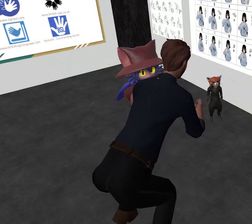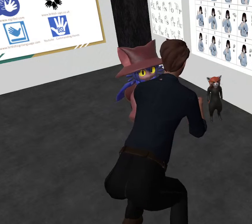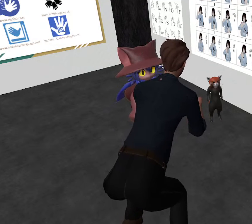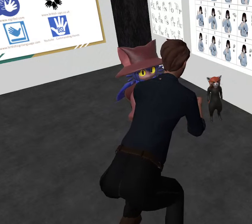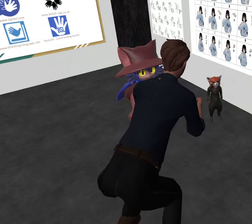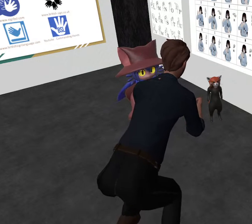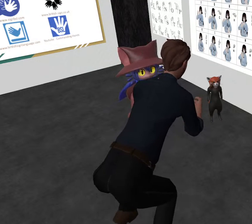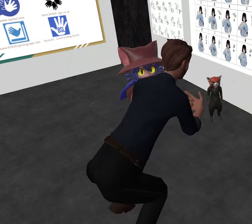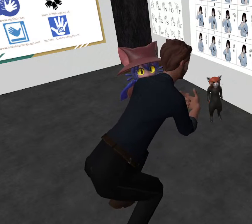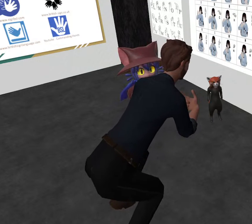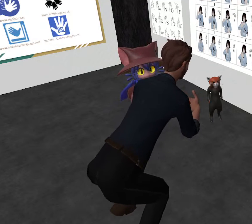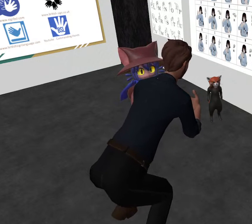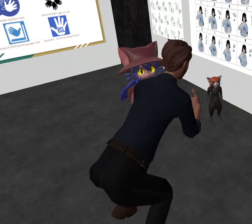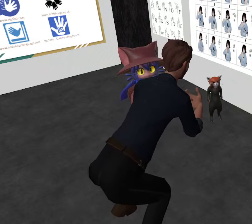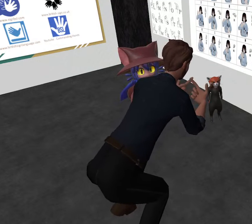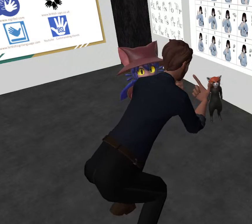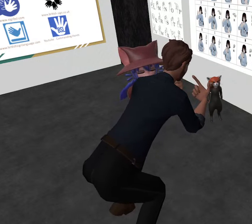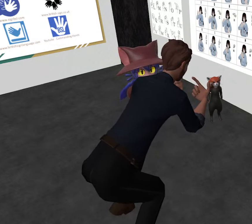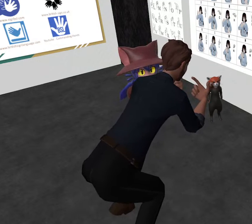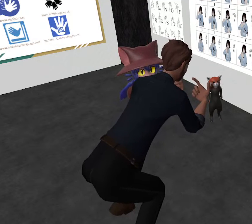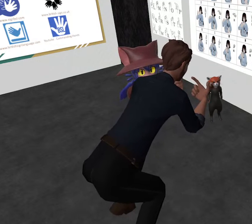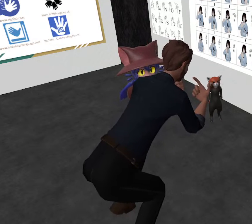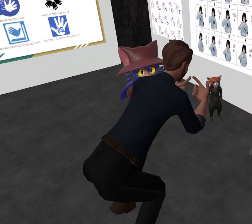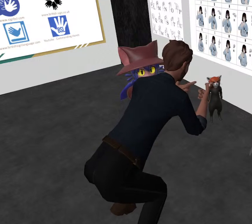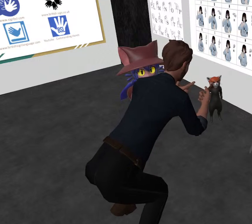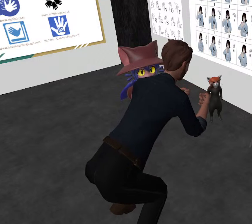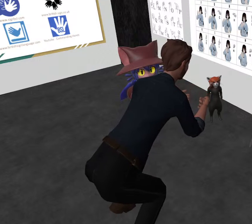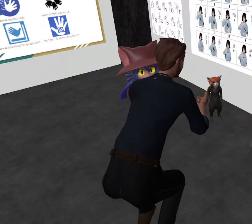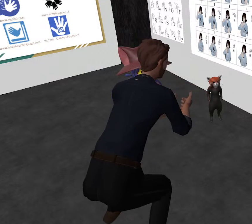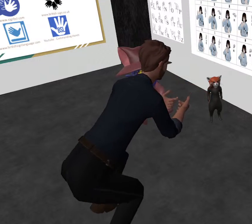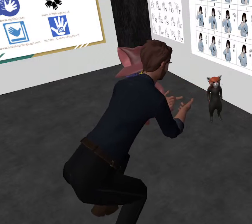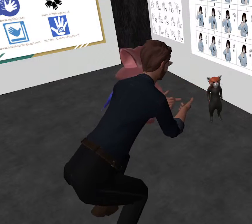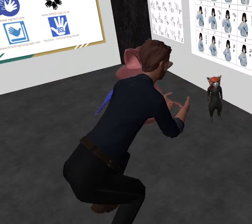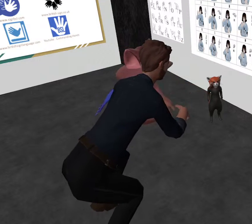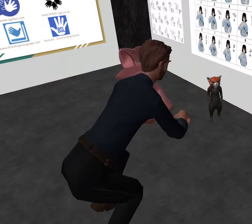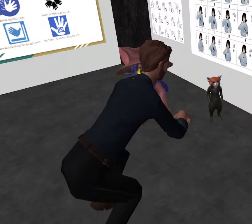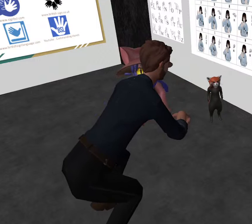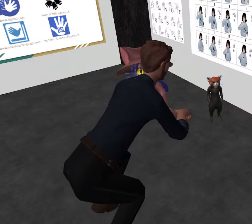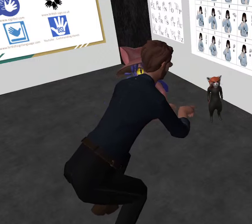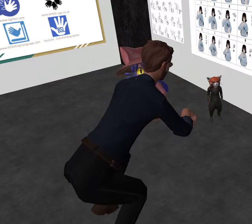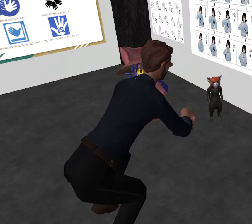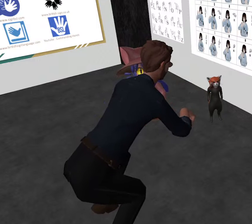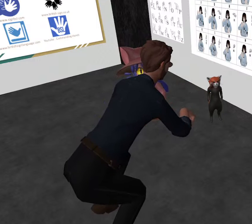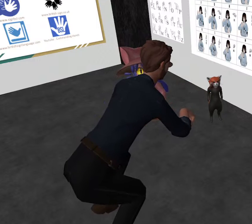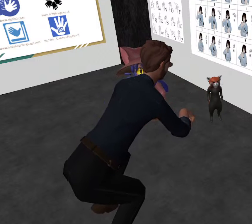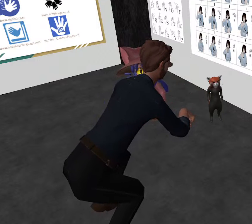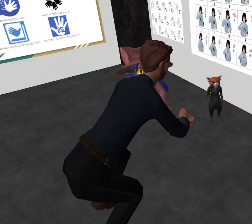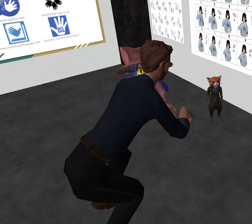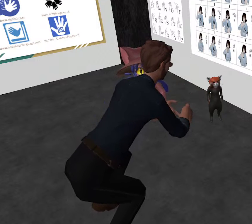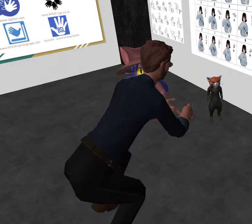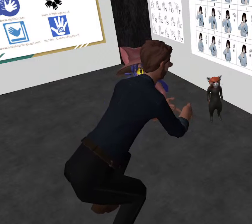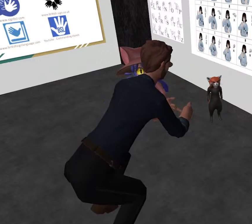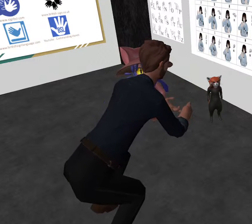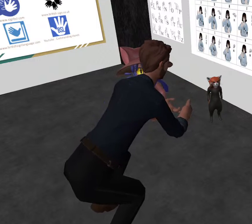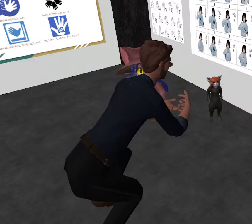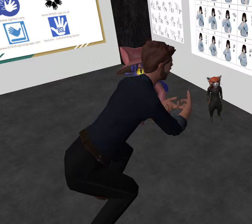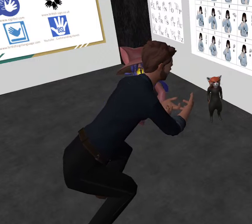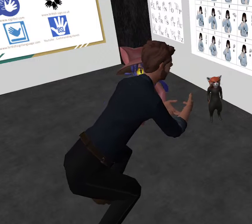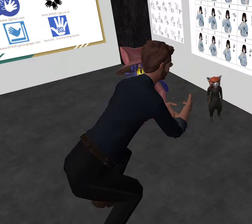And like what you said about desktop, for me, before I got my VR, my Index, I started off just going to classes on my laptop,